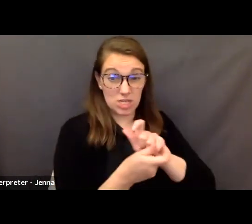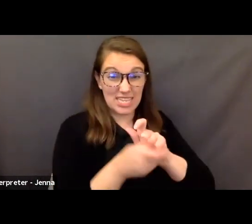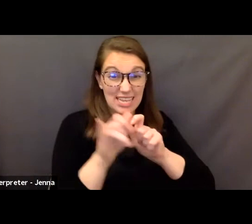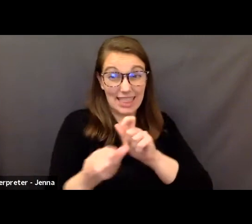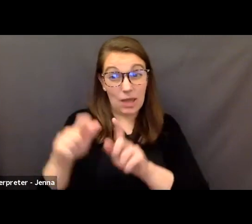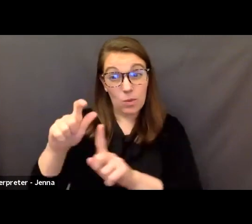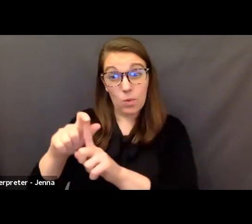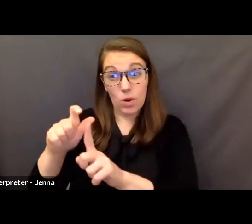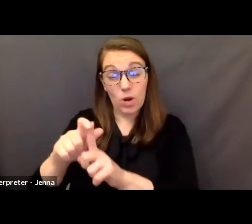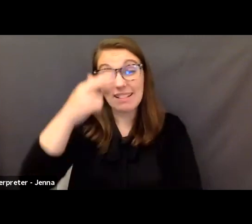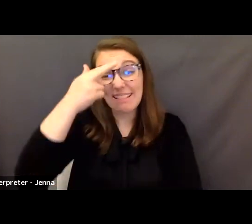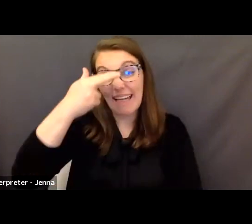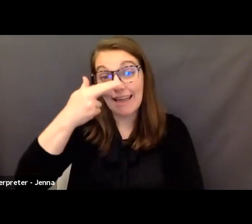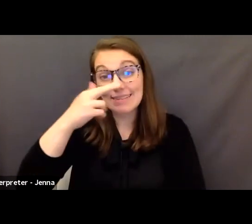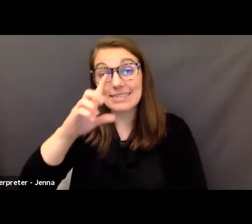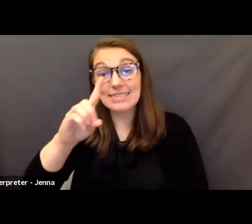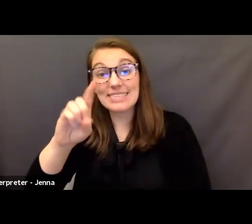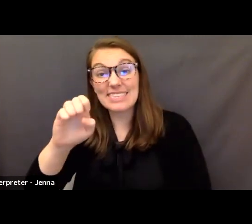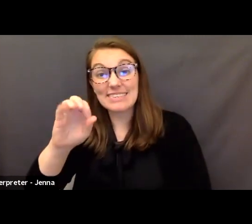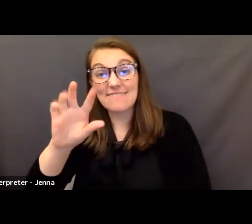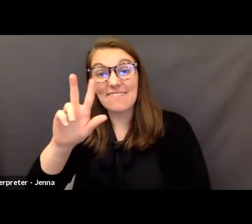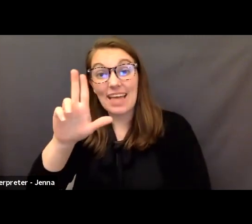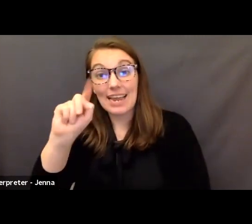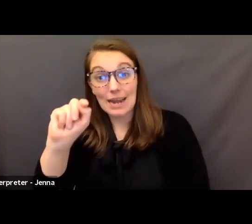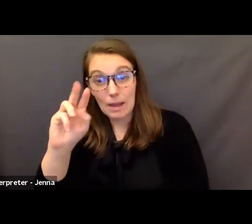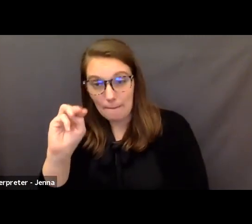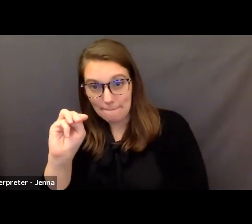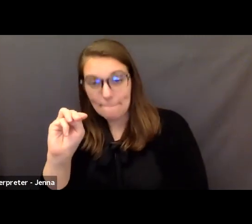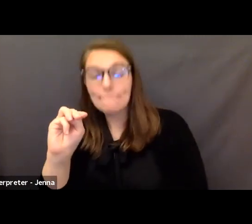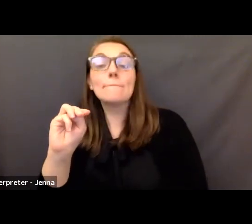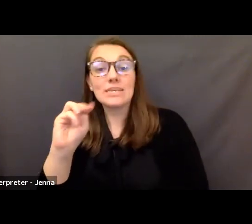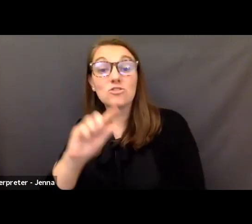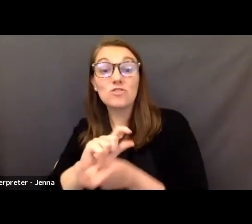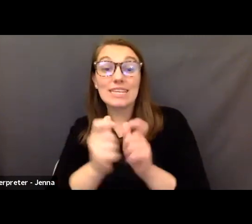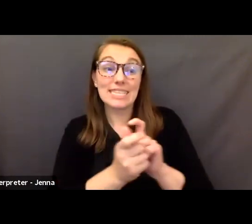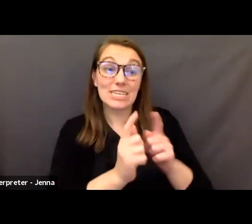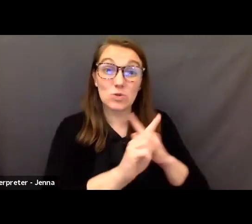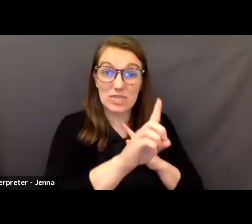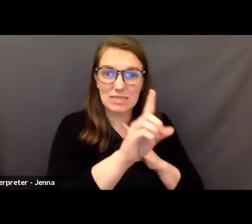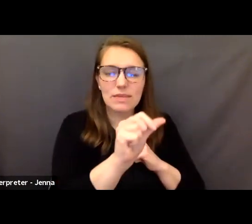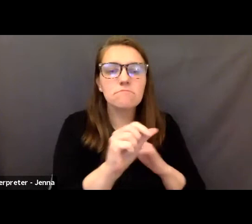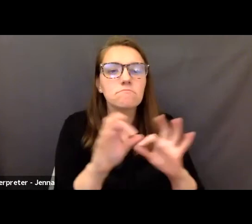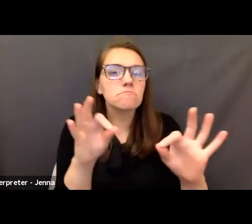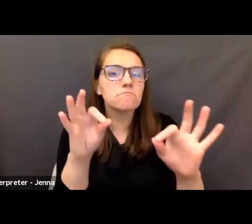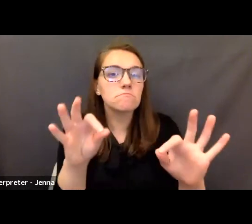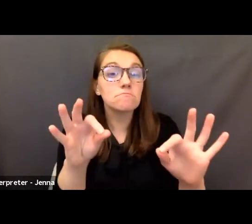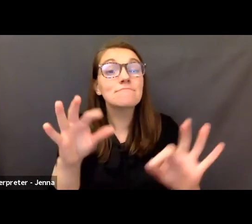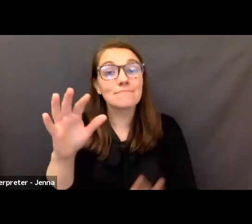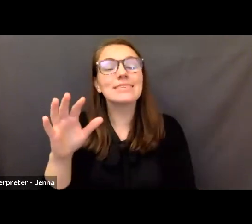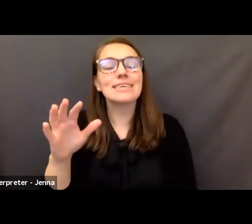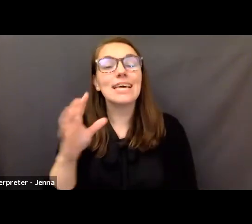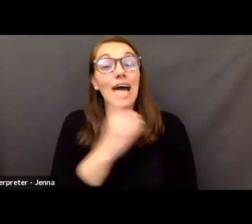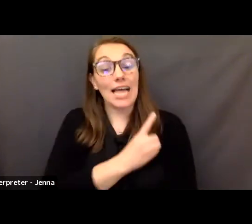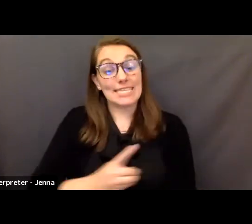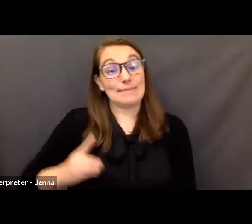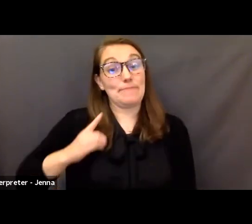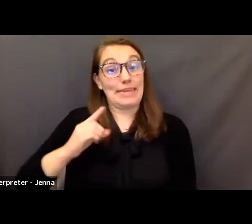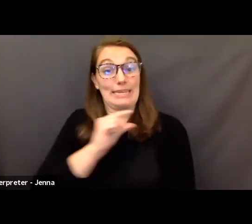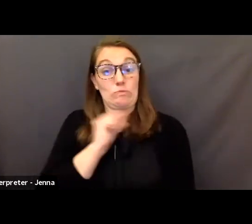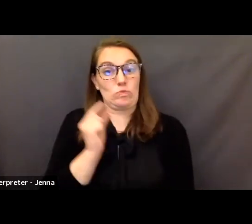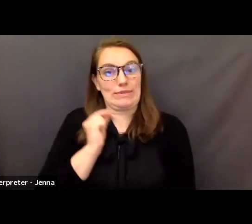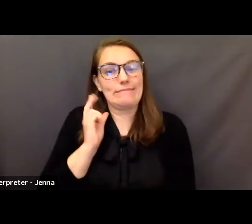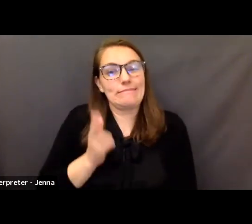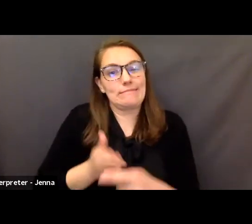in fact, as it turns out, that's exactly what Father Liam Walsh does. He's a Dominican priest. That's what he did